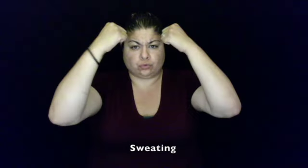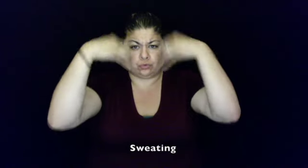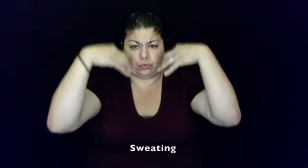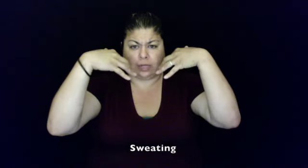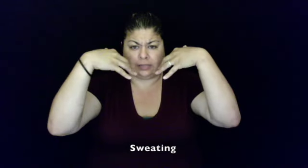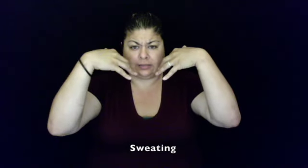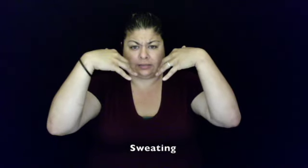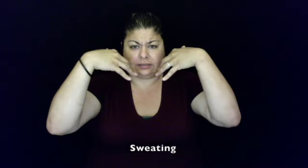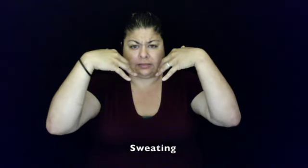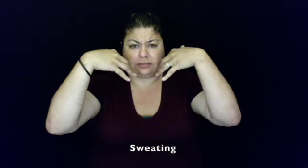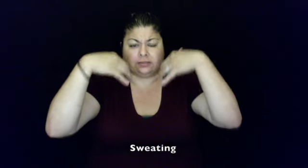Sweating.